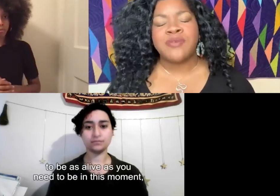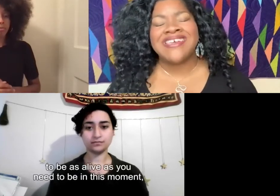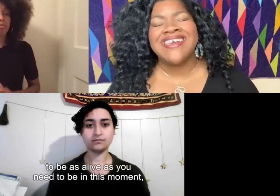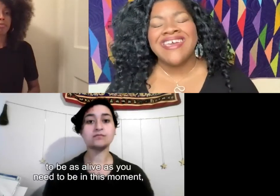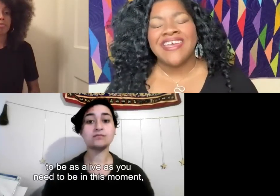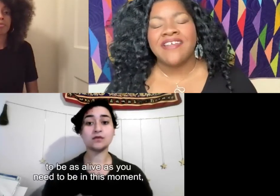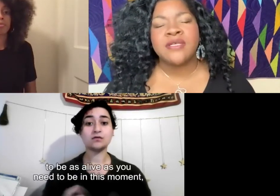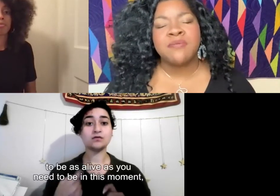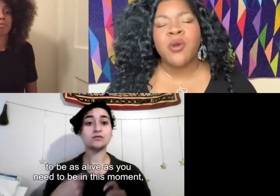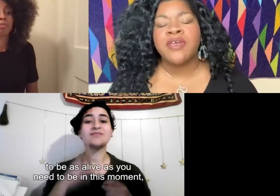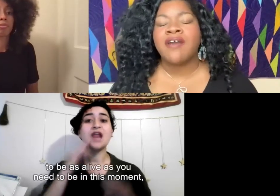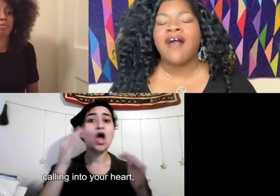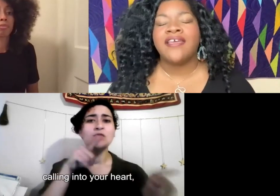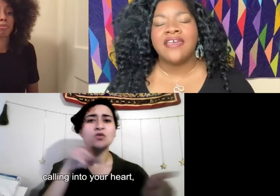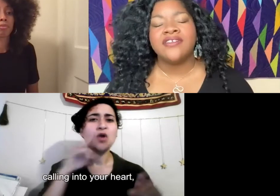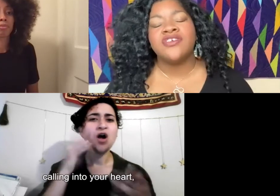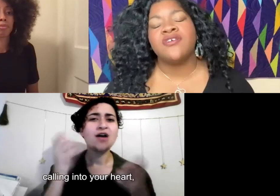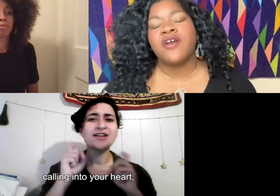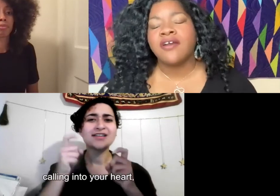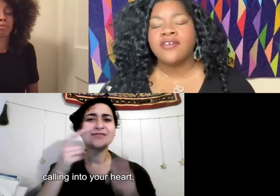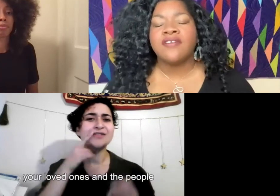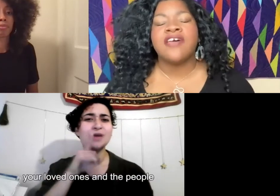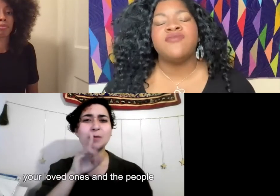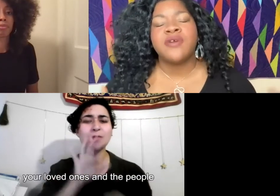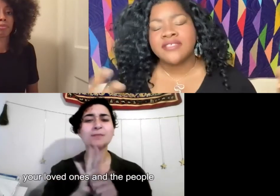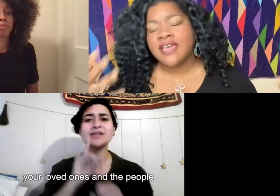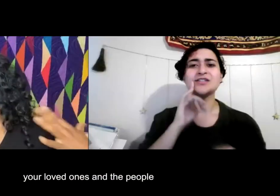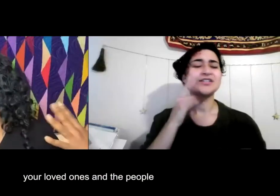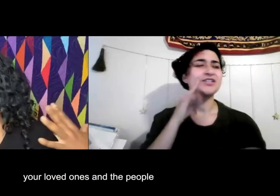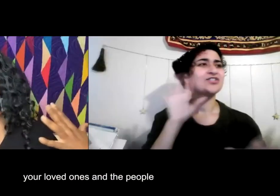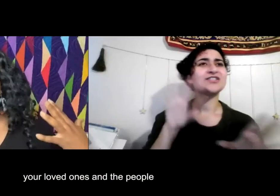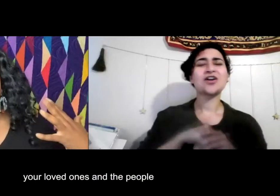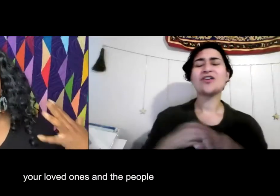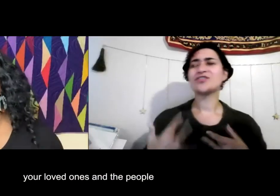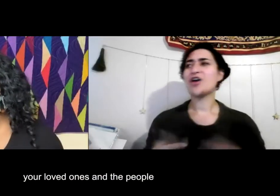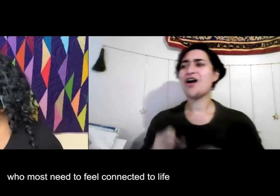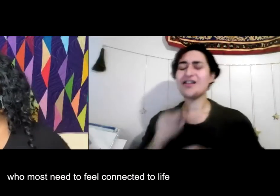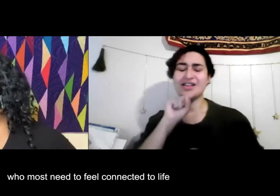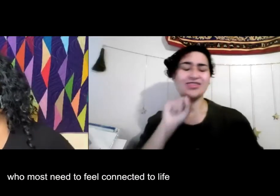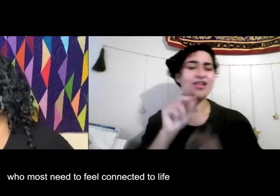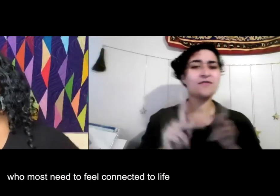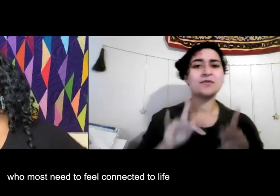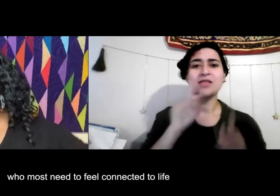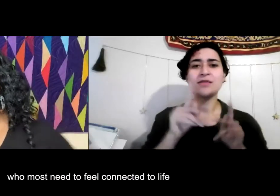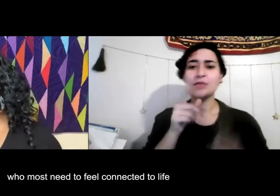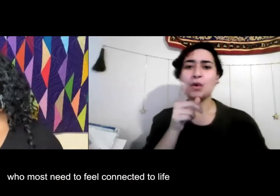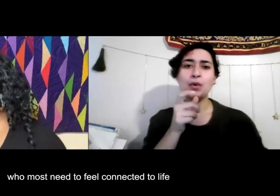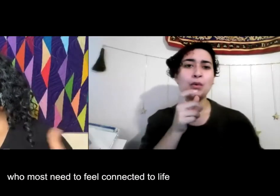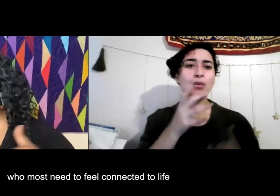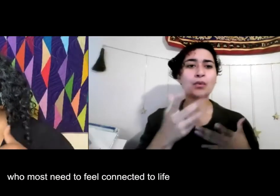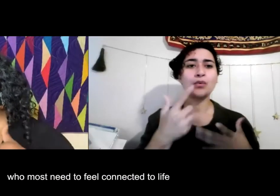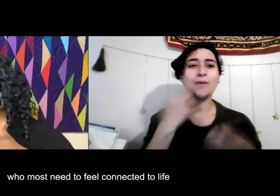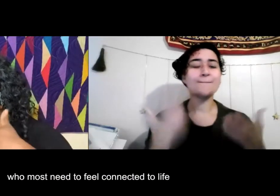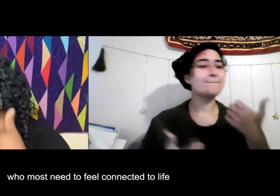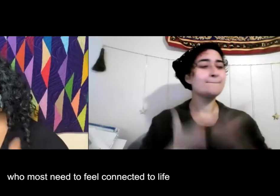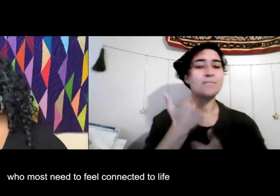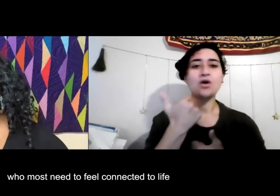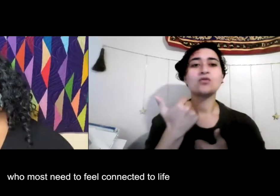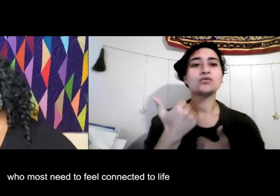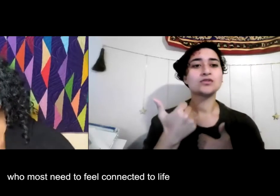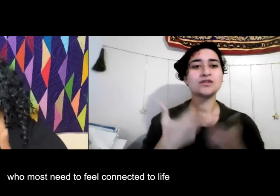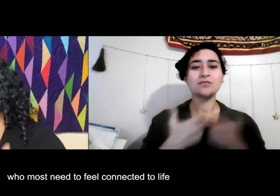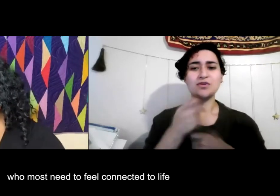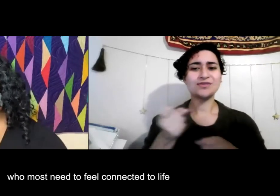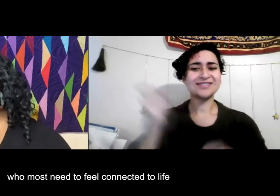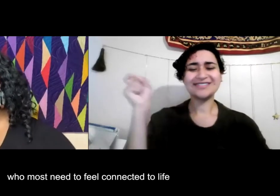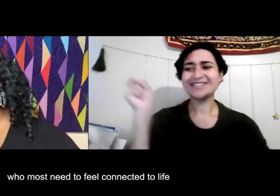need to be in this moment, calling into your heart, your loved ones, and the people who most